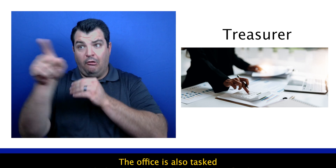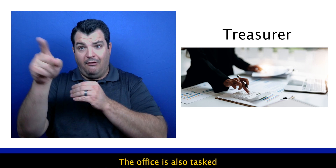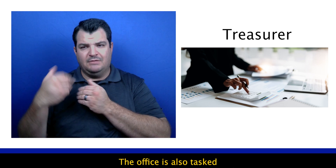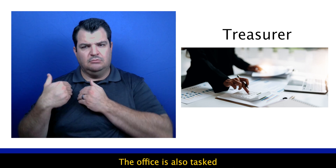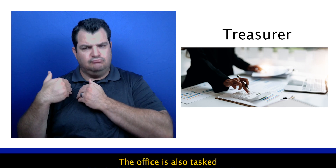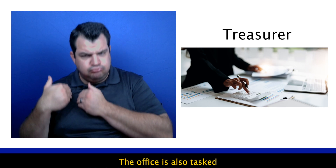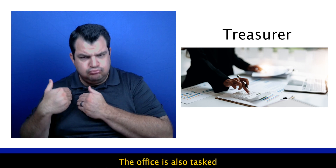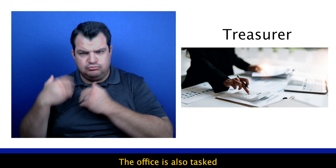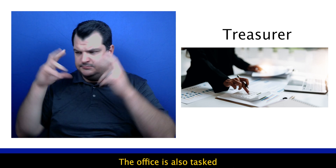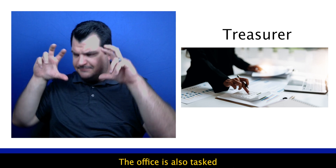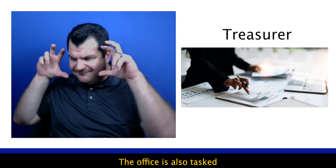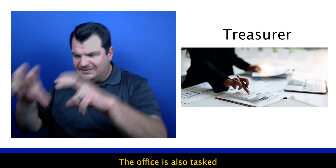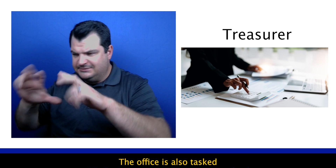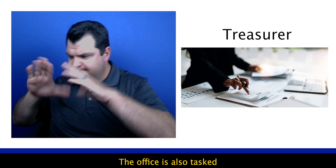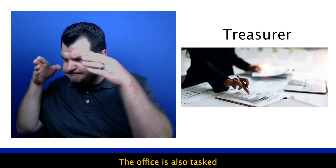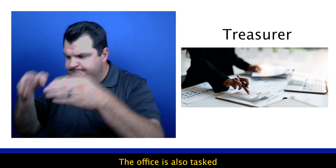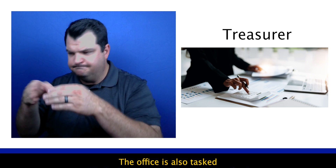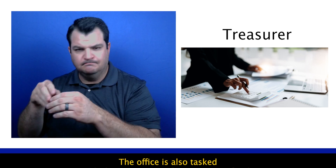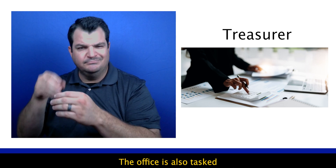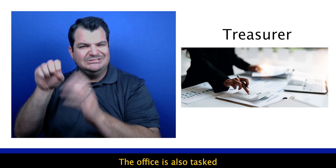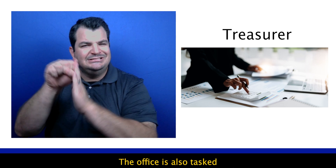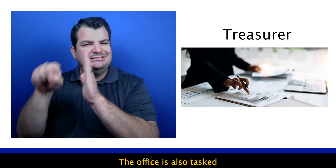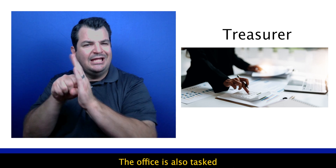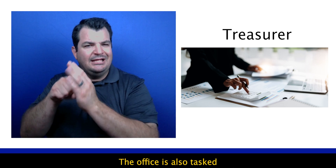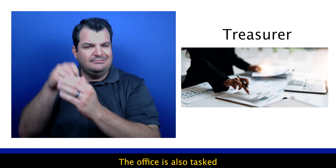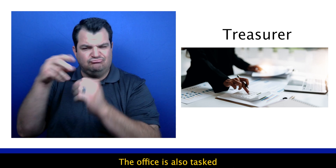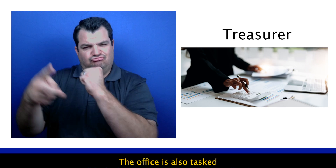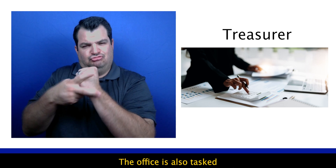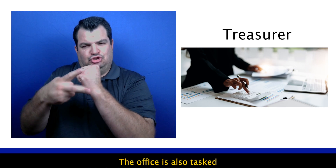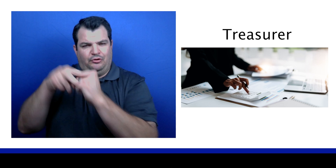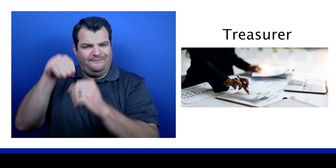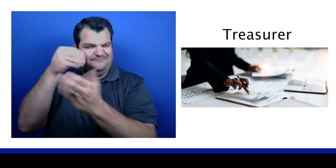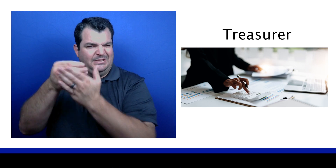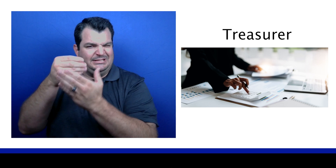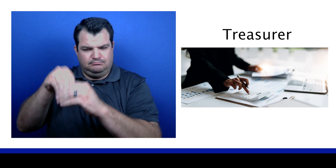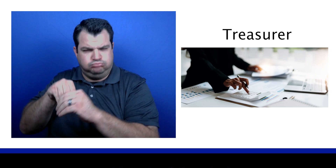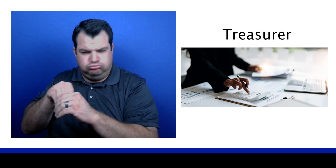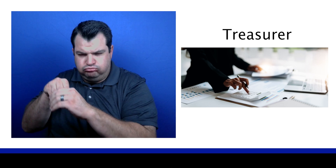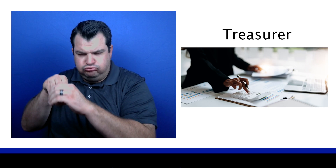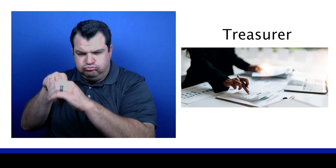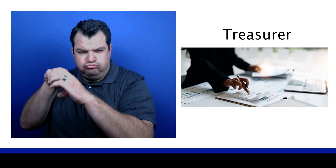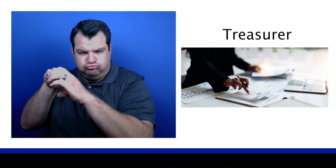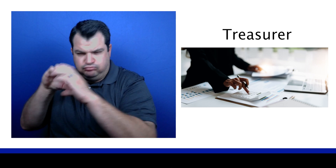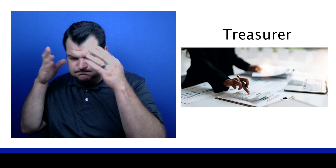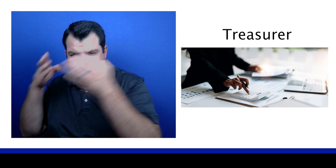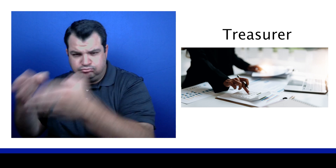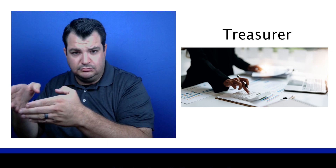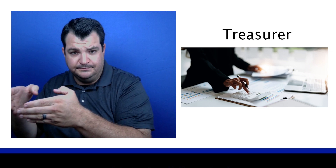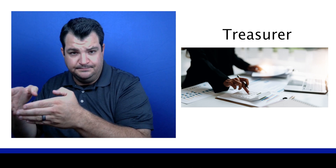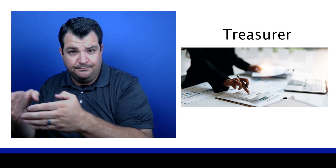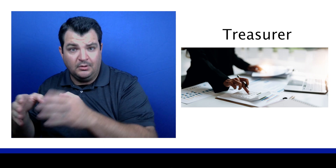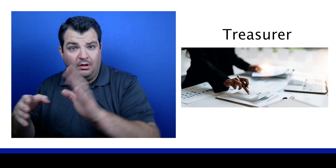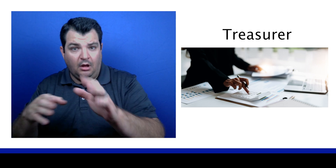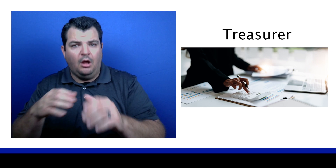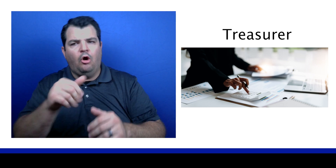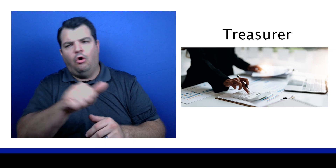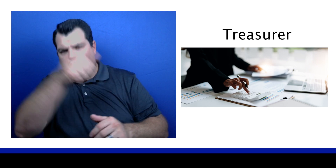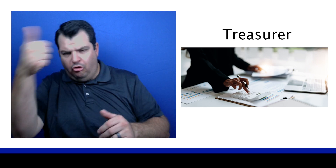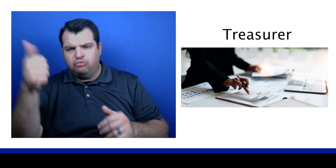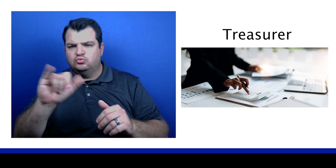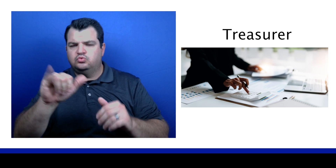The office is also tasked with the investment of state reserve funds and the issuing of all state bonds.